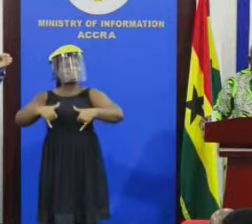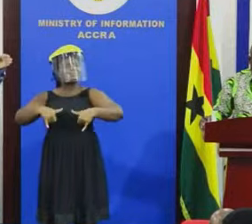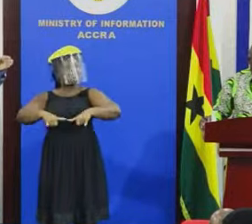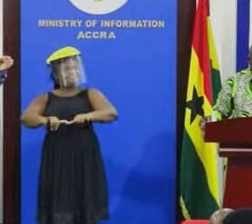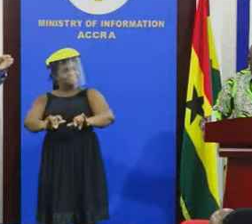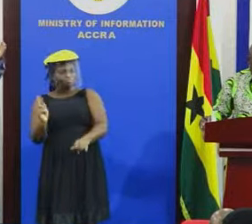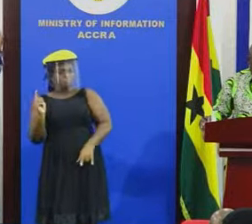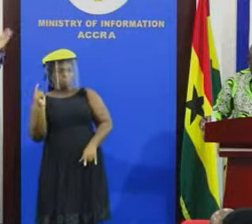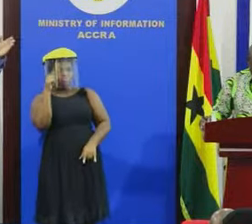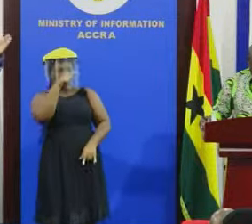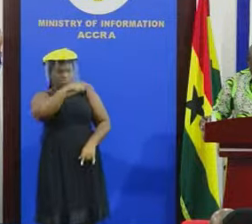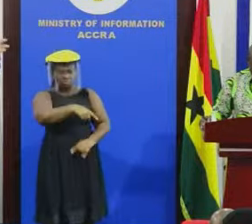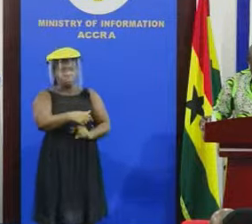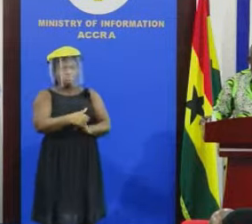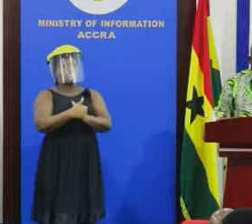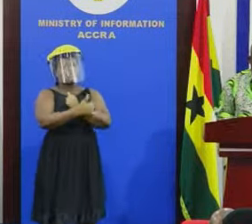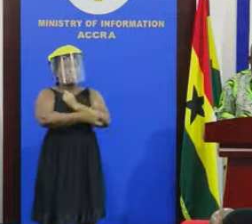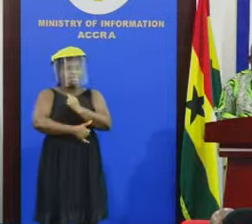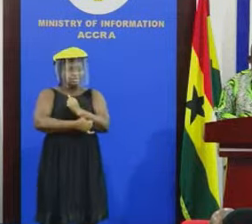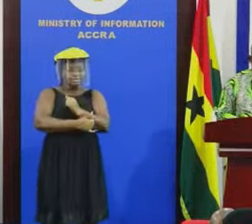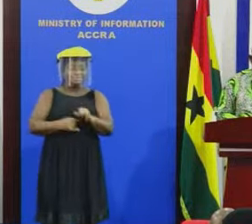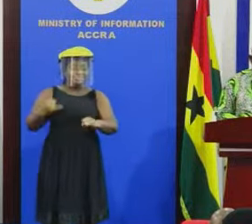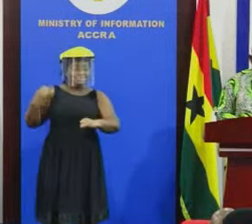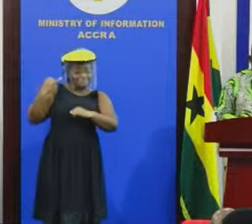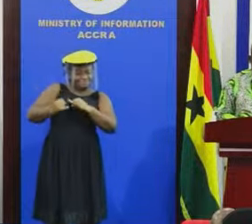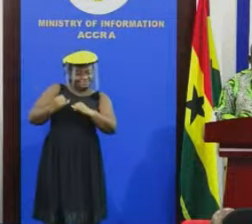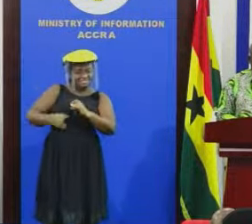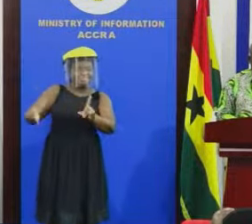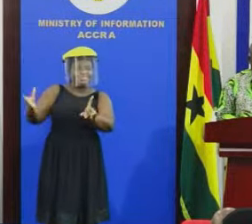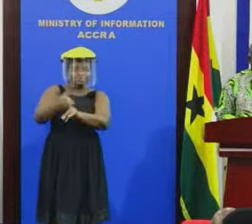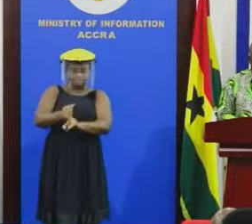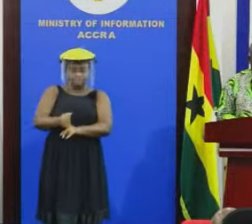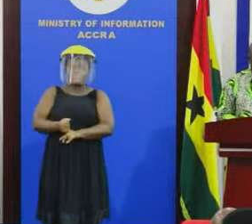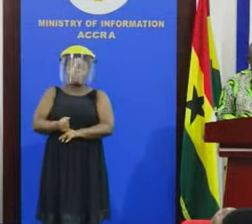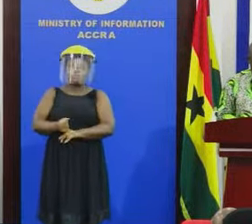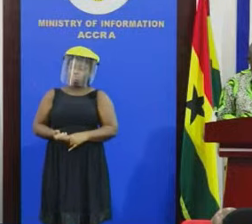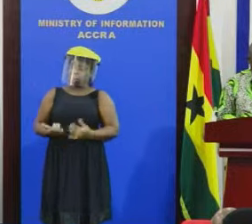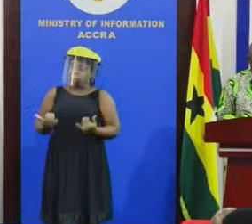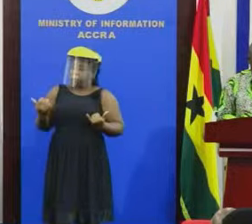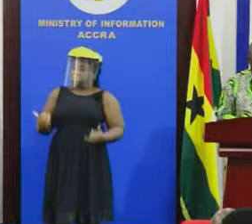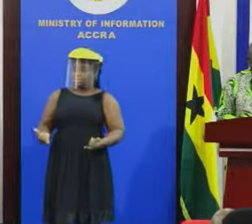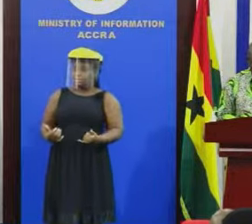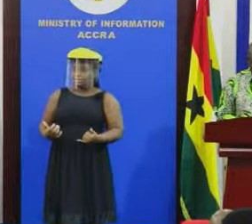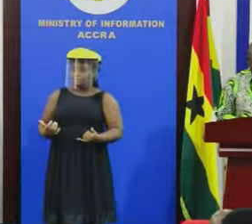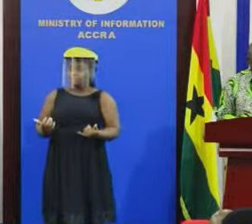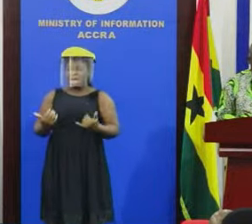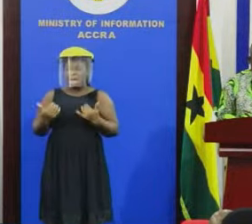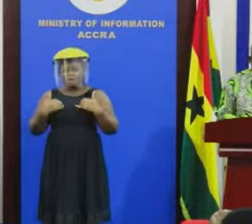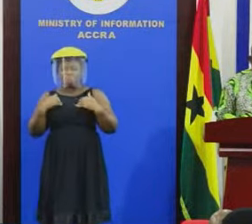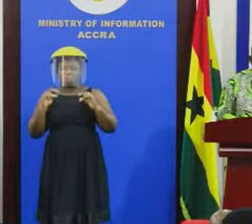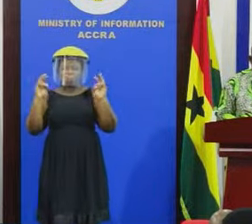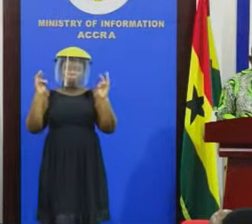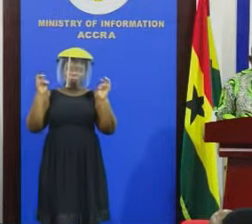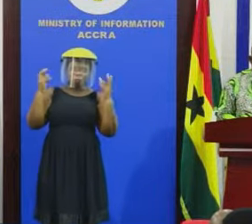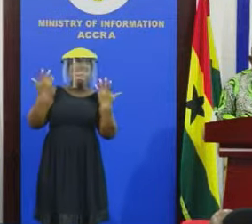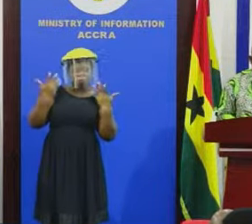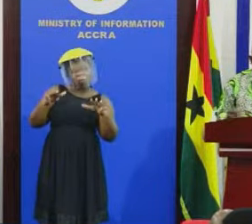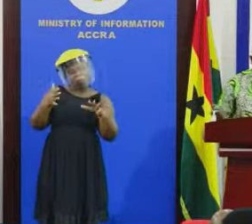pursue them and then until they are finally apprehended. Now we are confronted with issues of